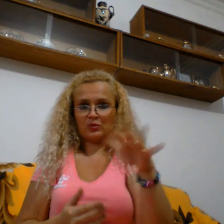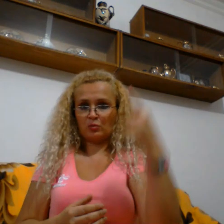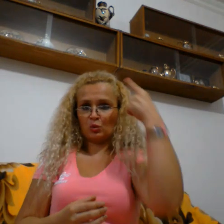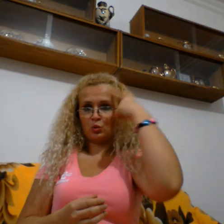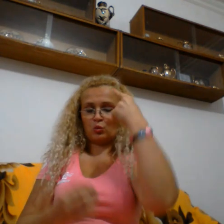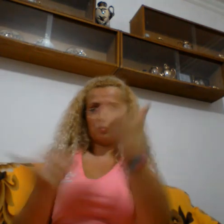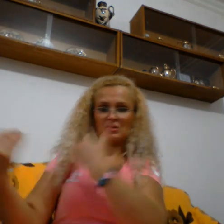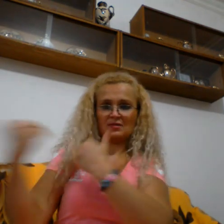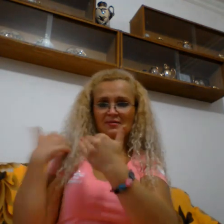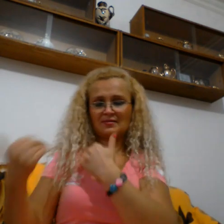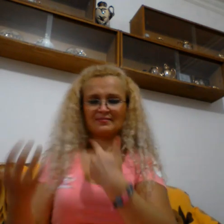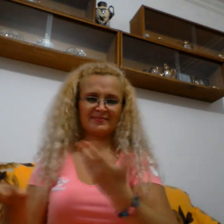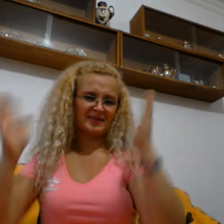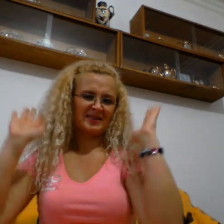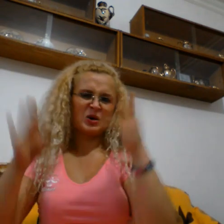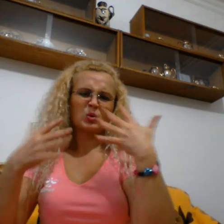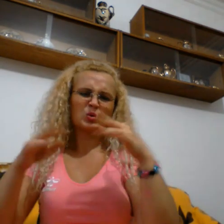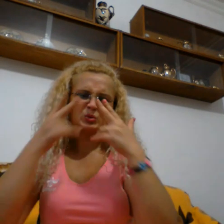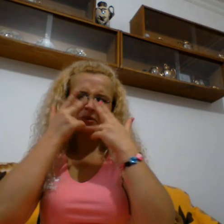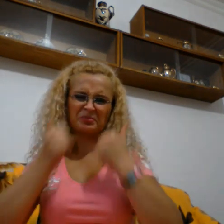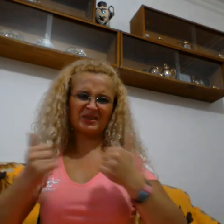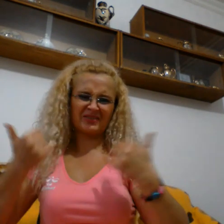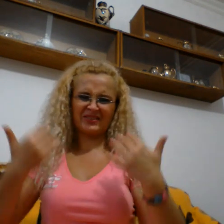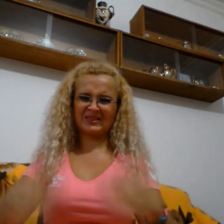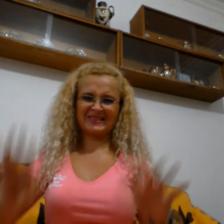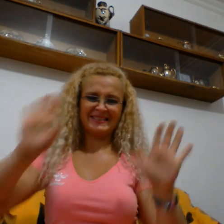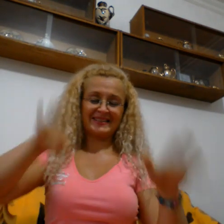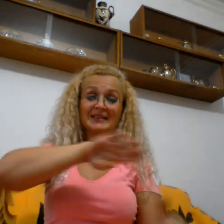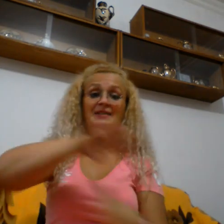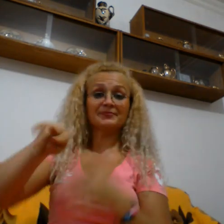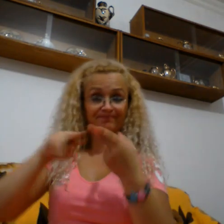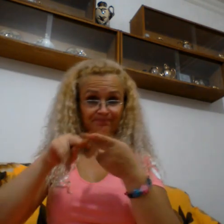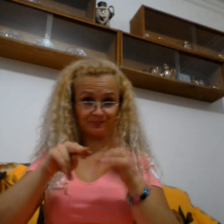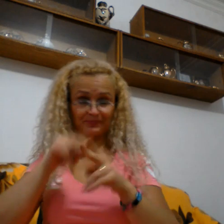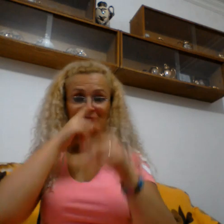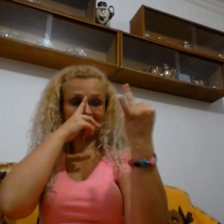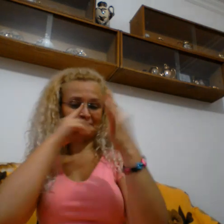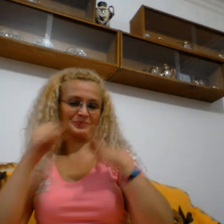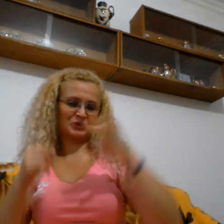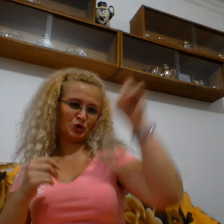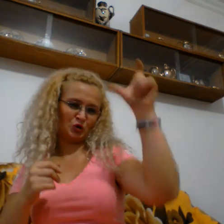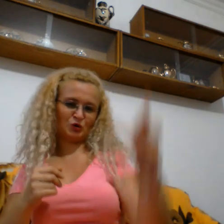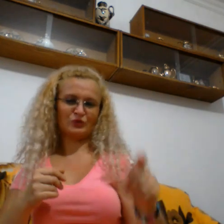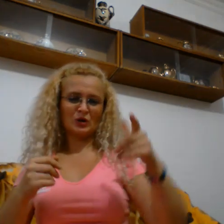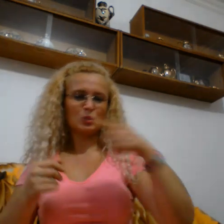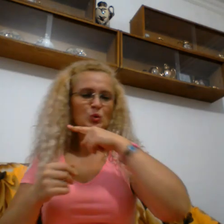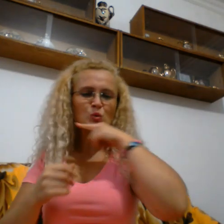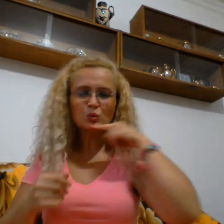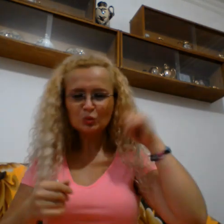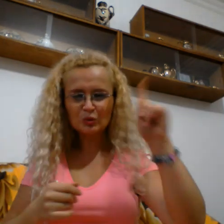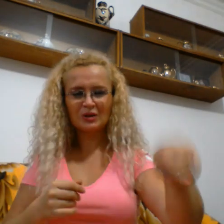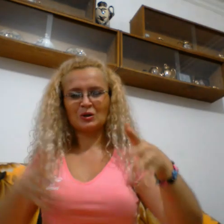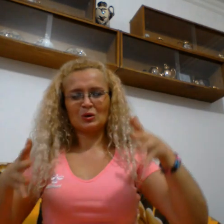great training flow. It's a lot longer than the shuttle flow, so that's another difference. But it's just the way they do it, and it's a good training flow, and we're ready to go.